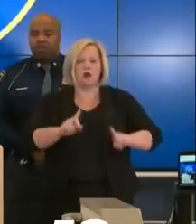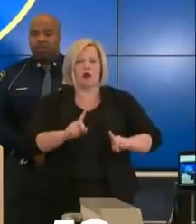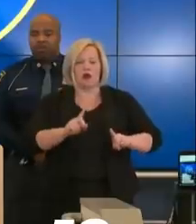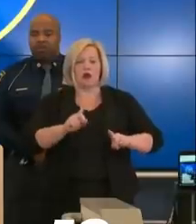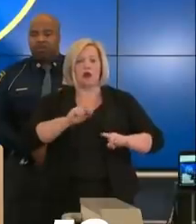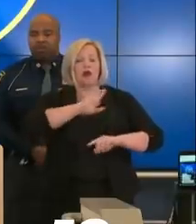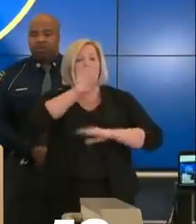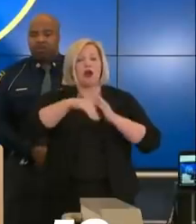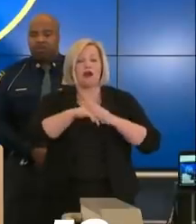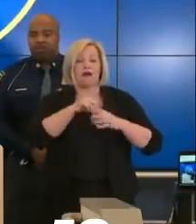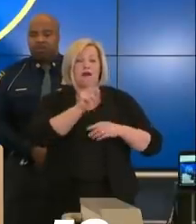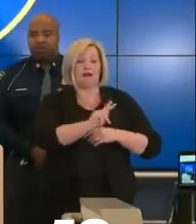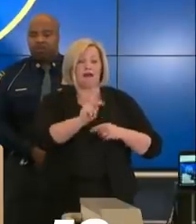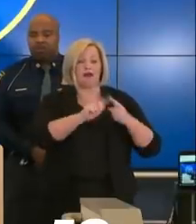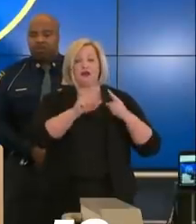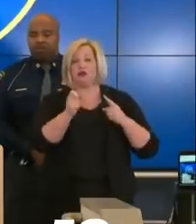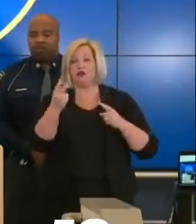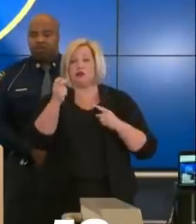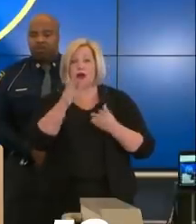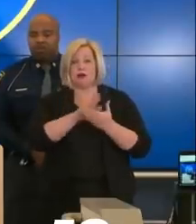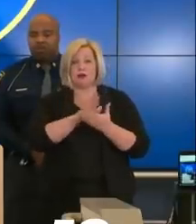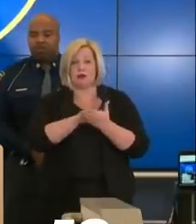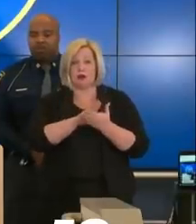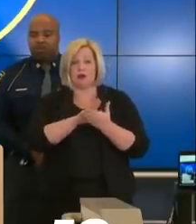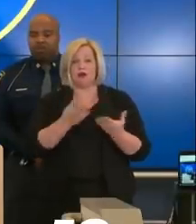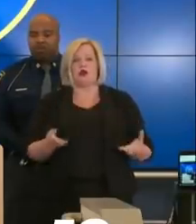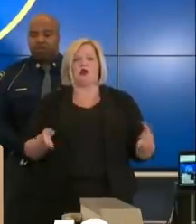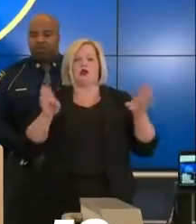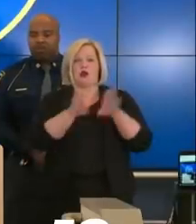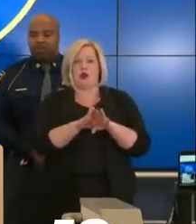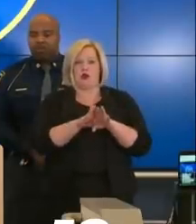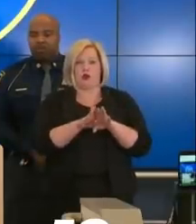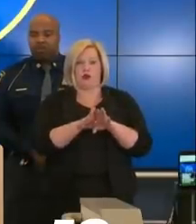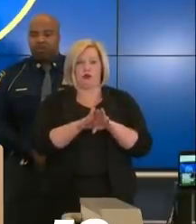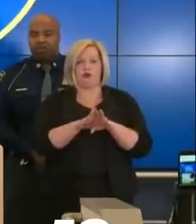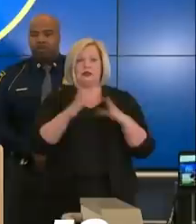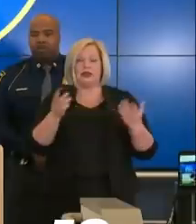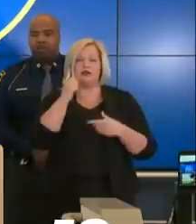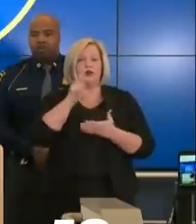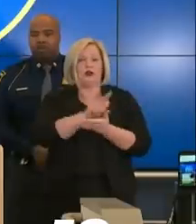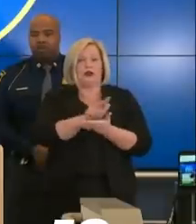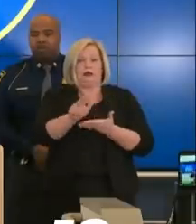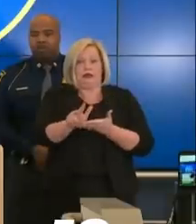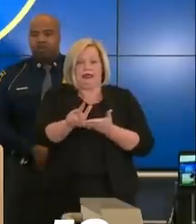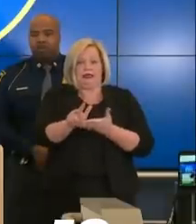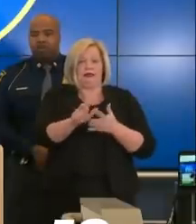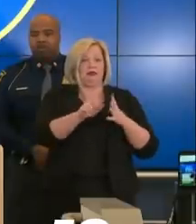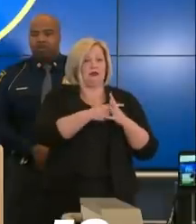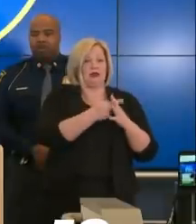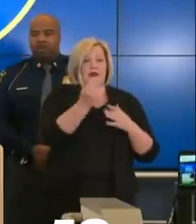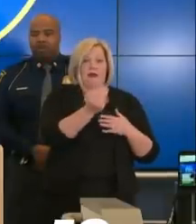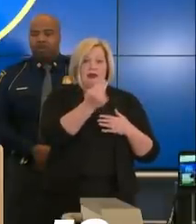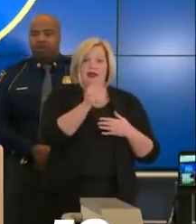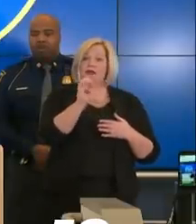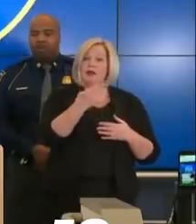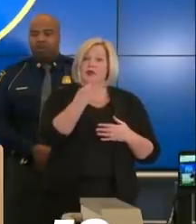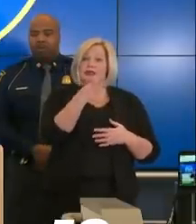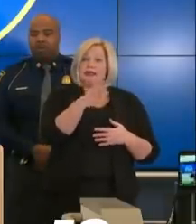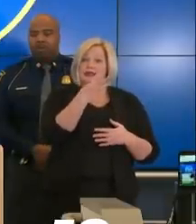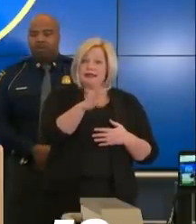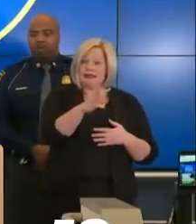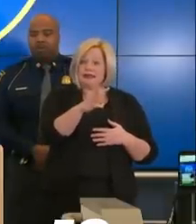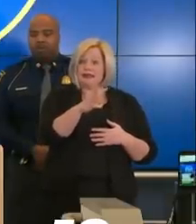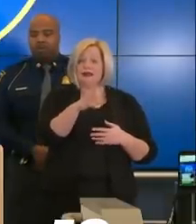of all K-12 school buildings in Michigan for 3 weeks, starting Monday, March